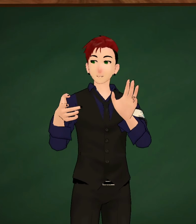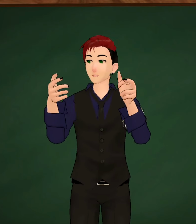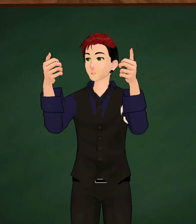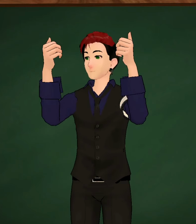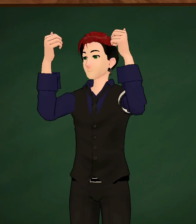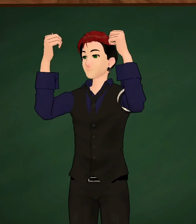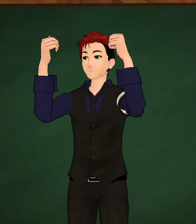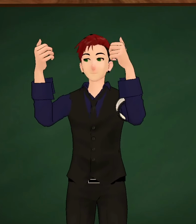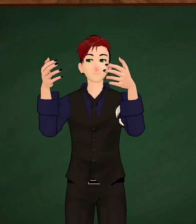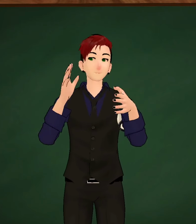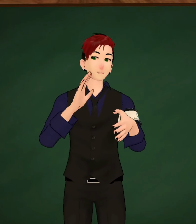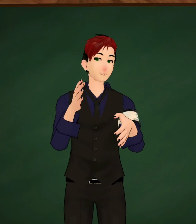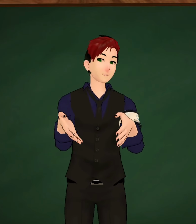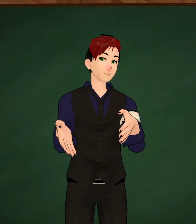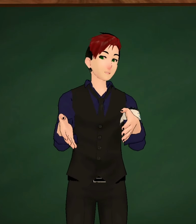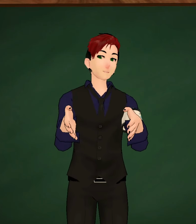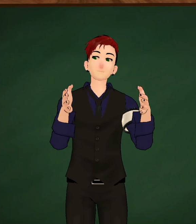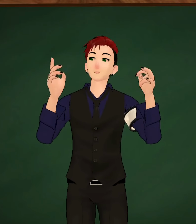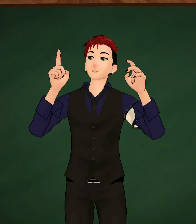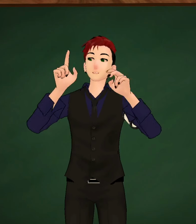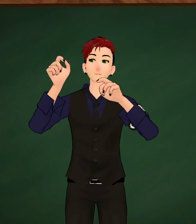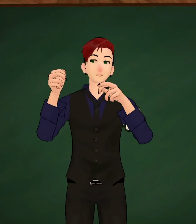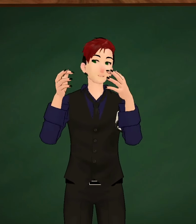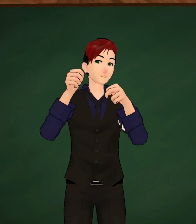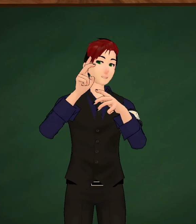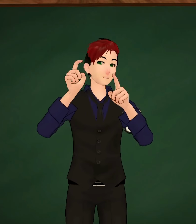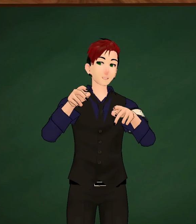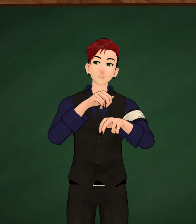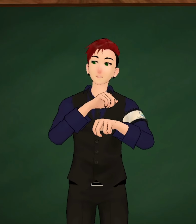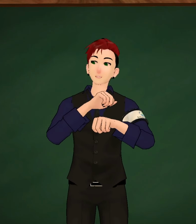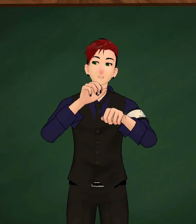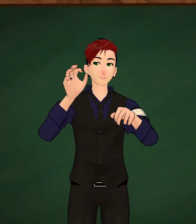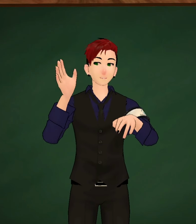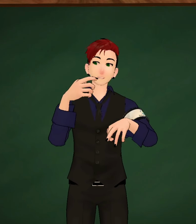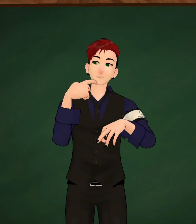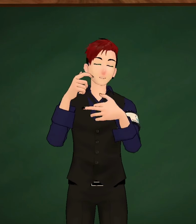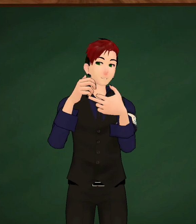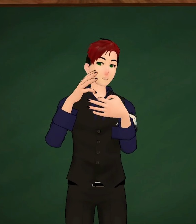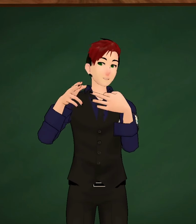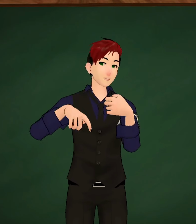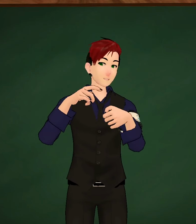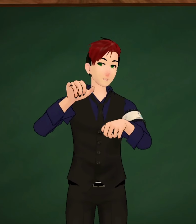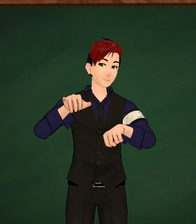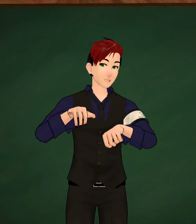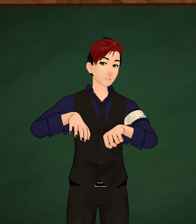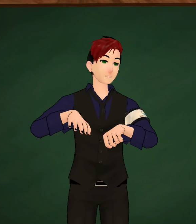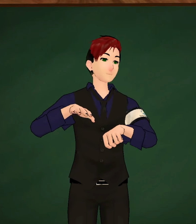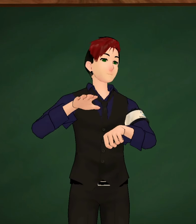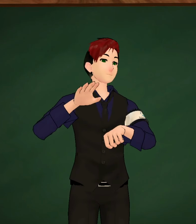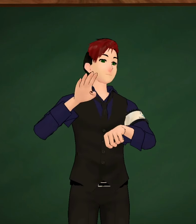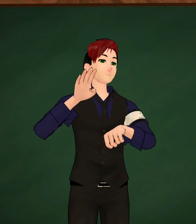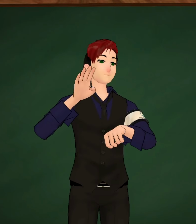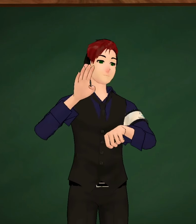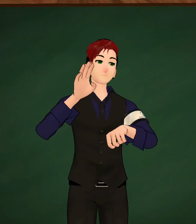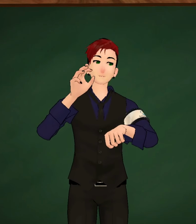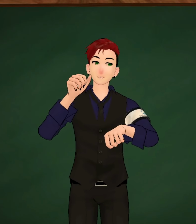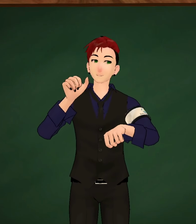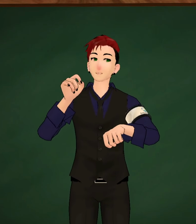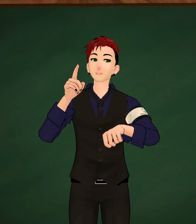you. That is perfectly fine. We're 100% okay with that. We will never say anything bad about that. It's if you